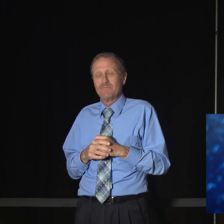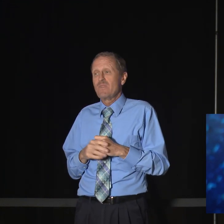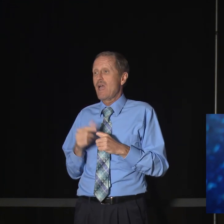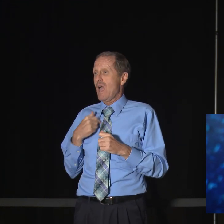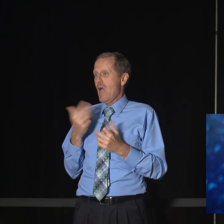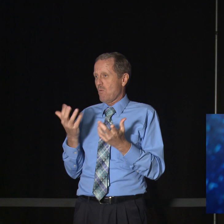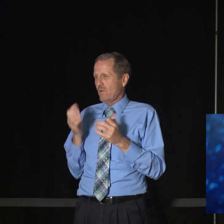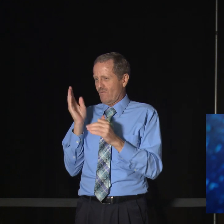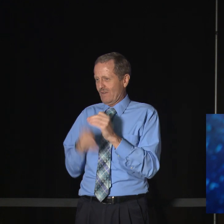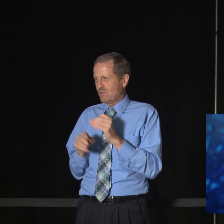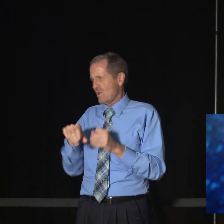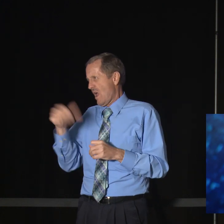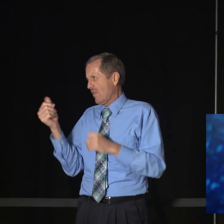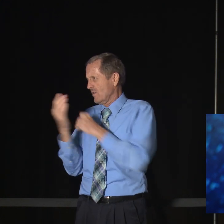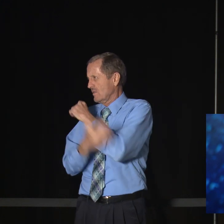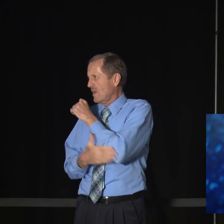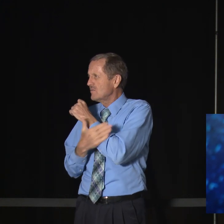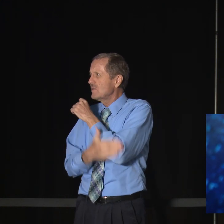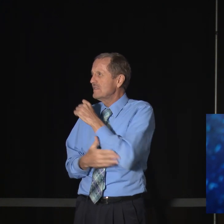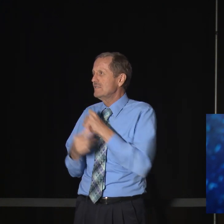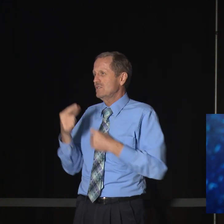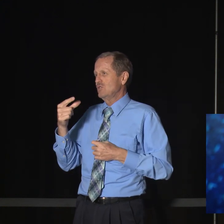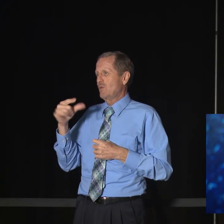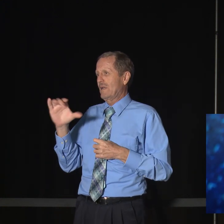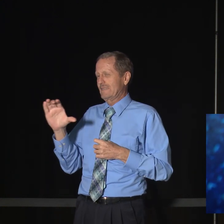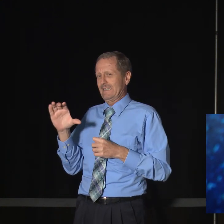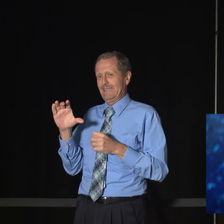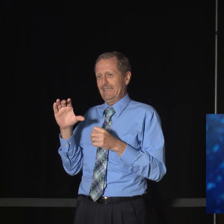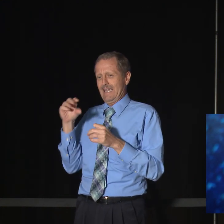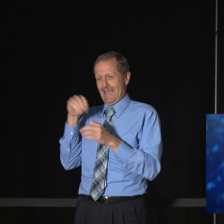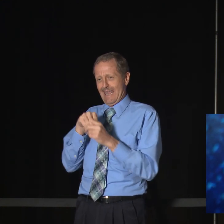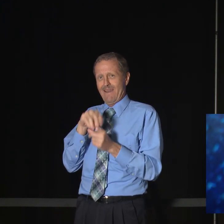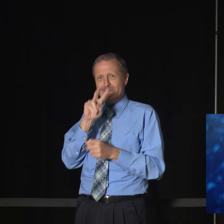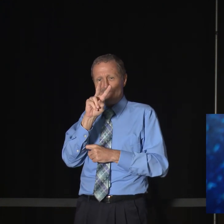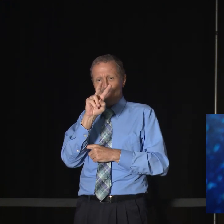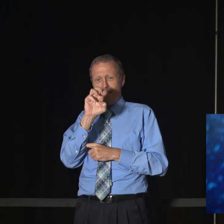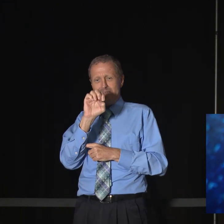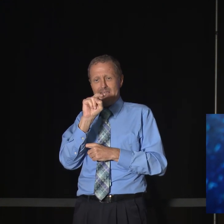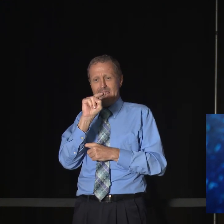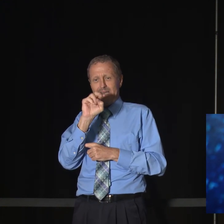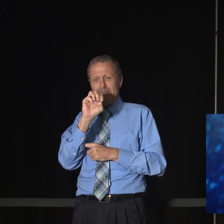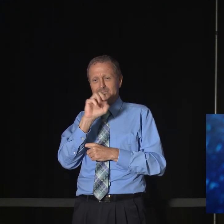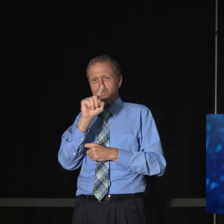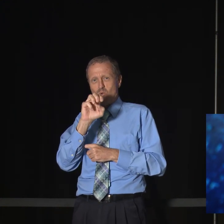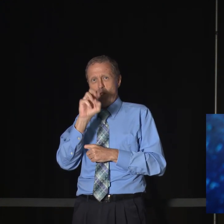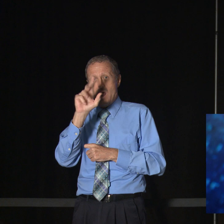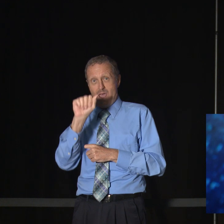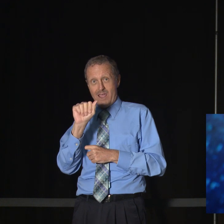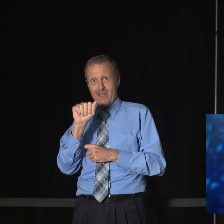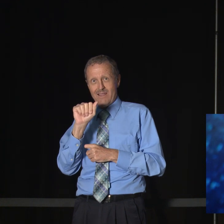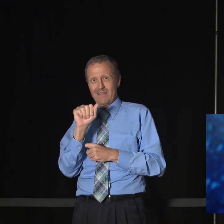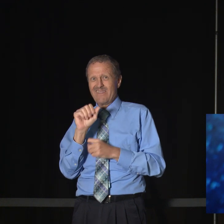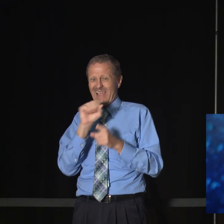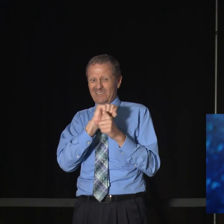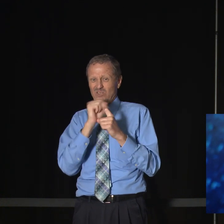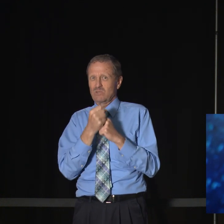another country, which is GYC in Venezuela. The situation has been really hard